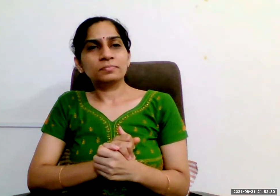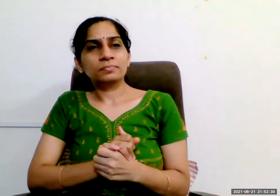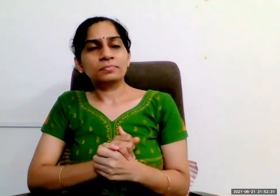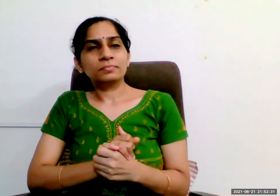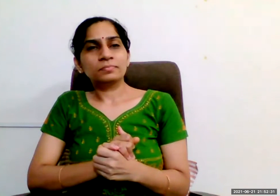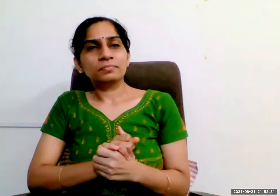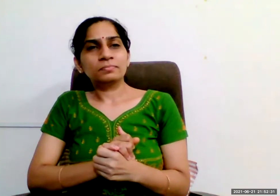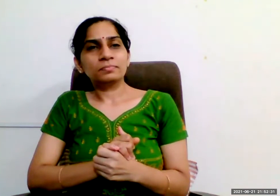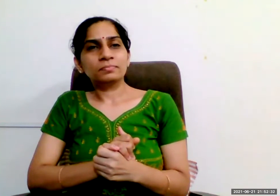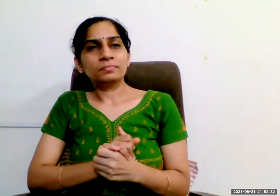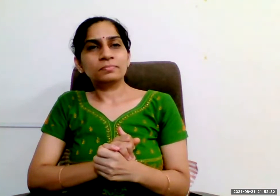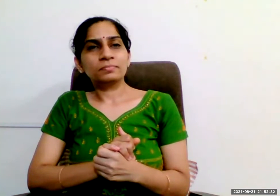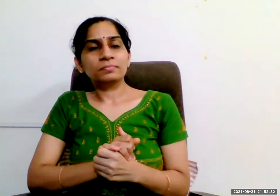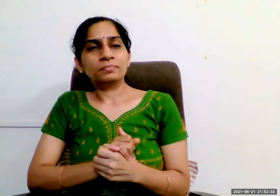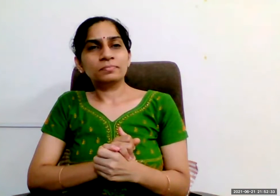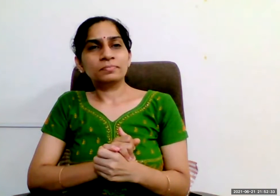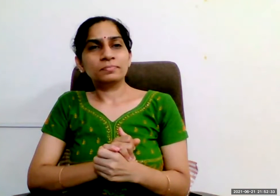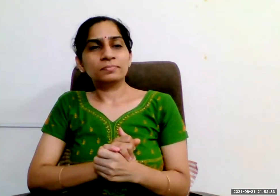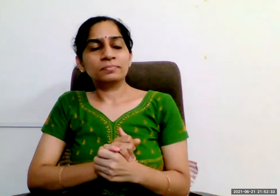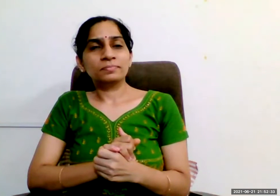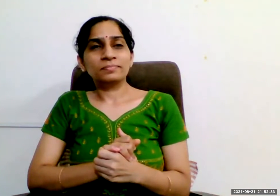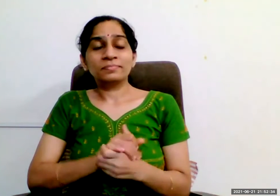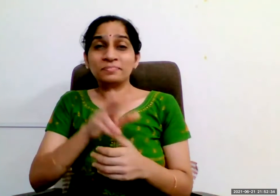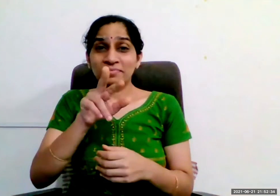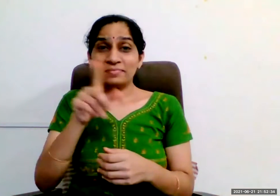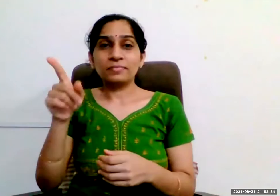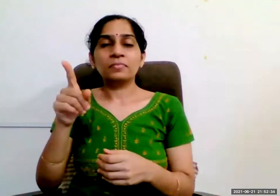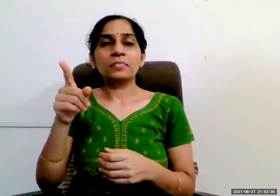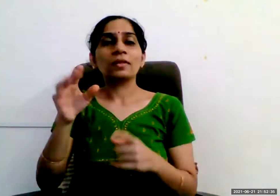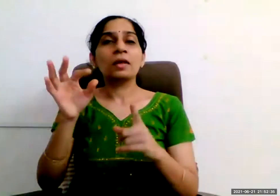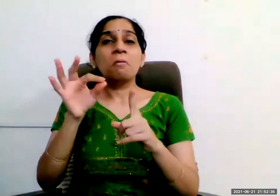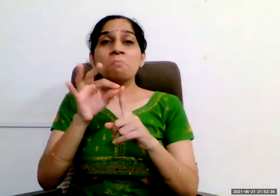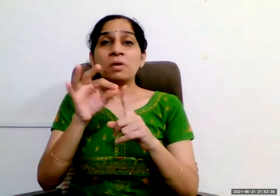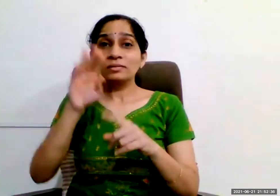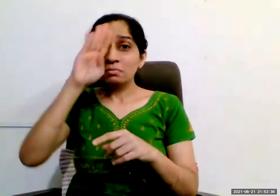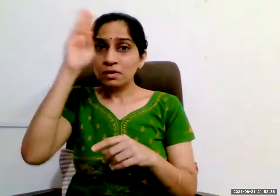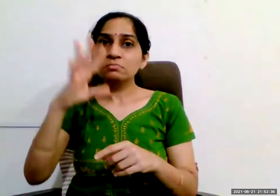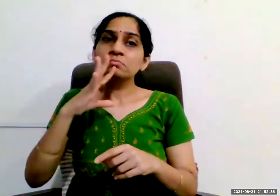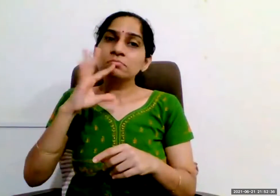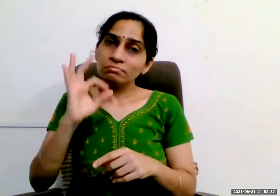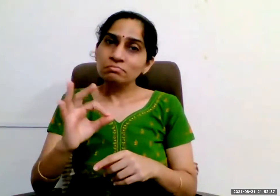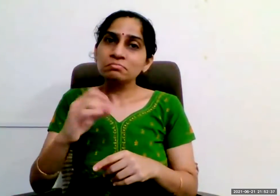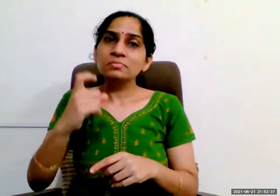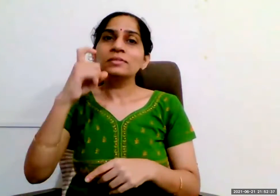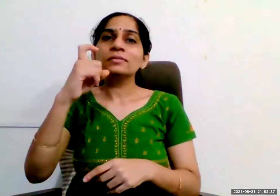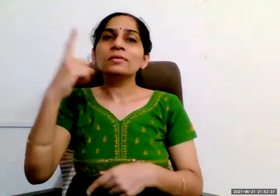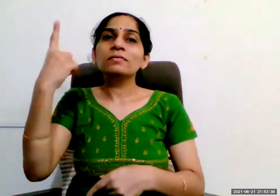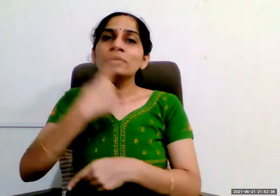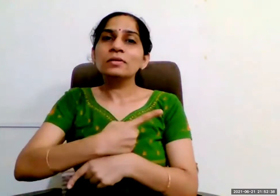So, seventh day, Parikshit Maharaj died and he went straight to the Supreme Lord. He went